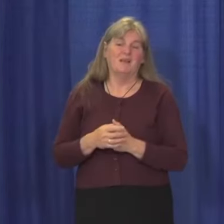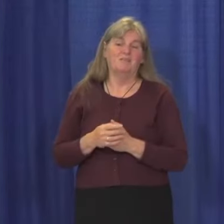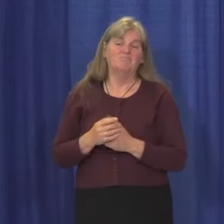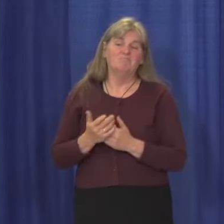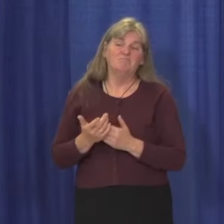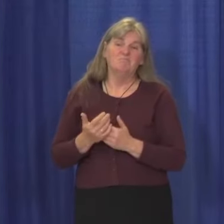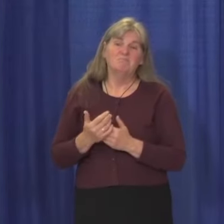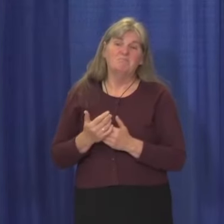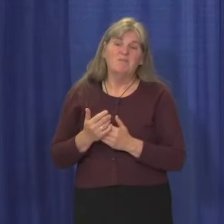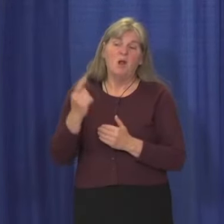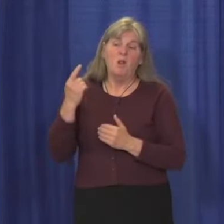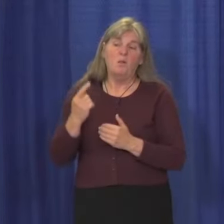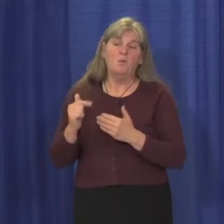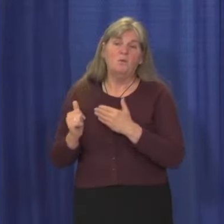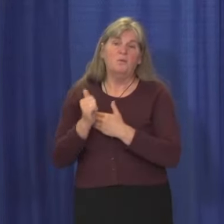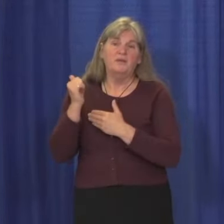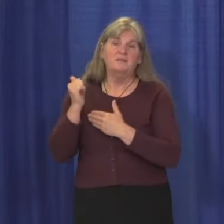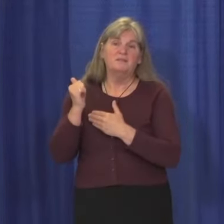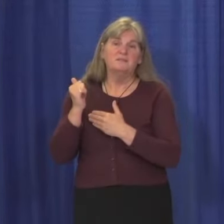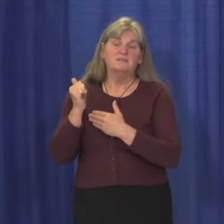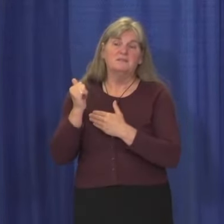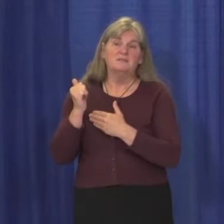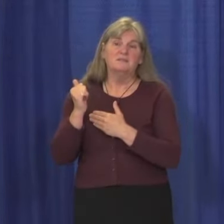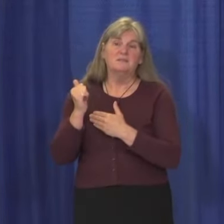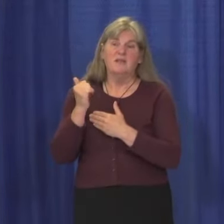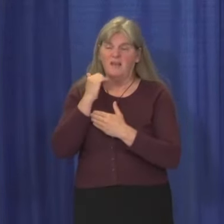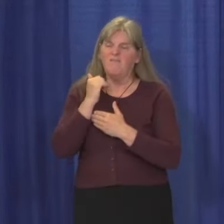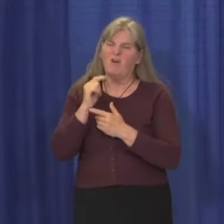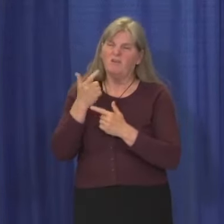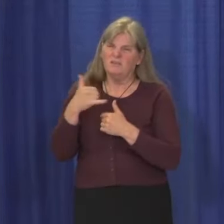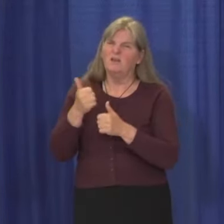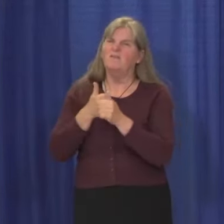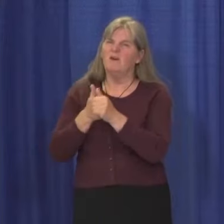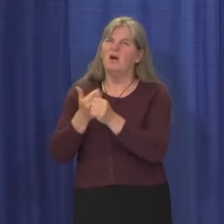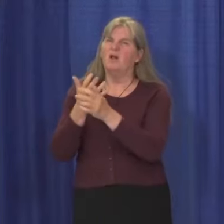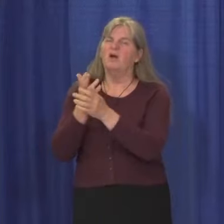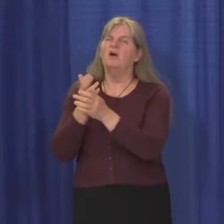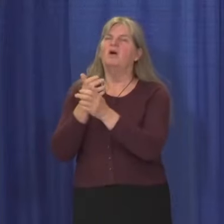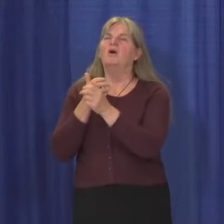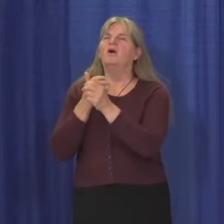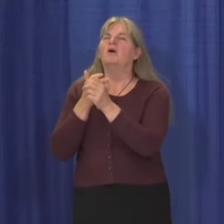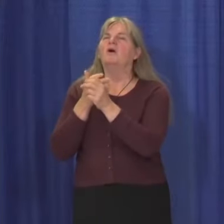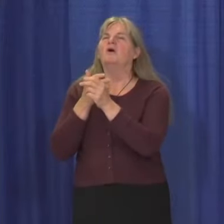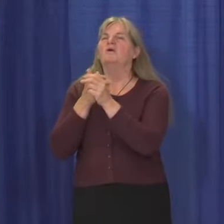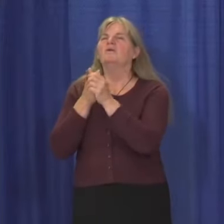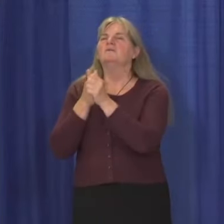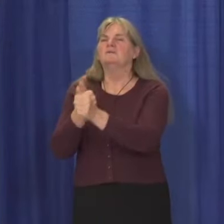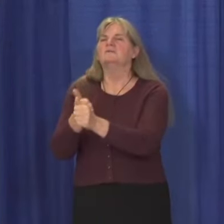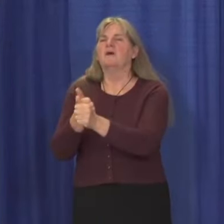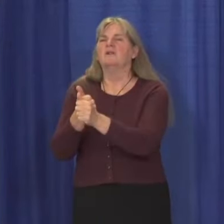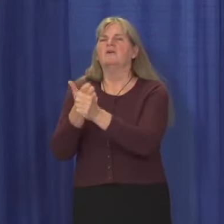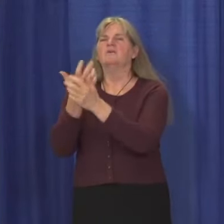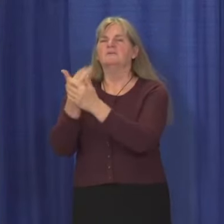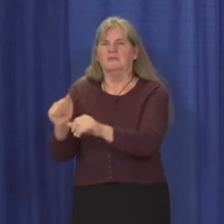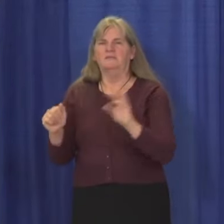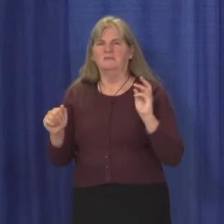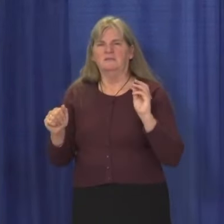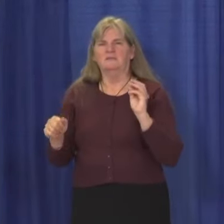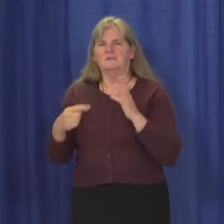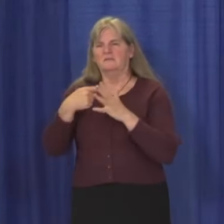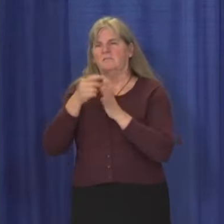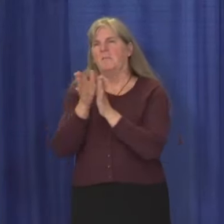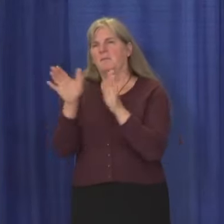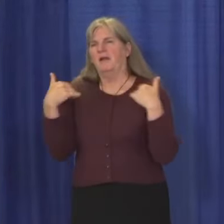possible, especially when combined with the other measures. But this is why we